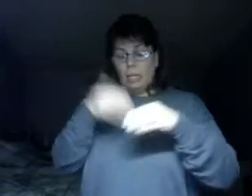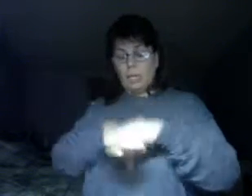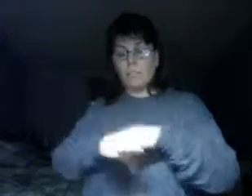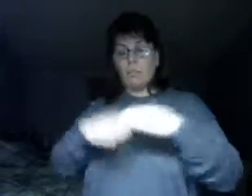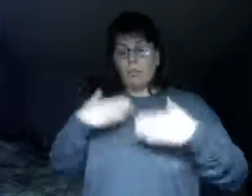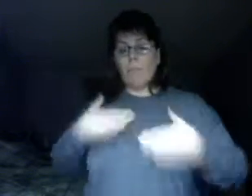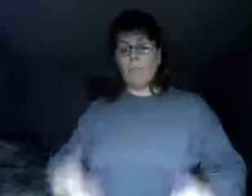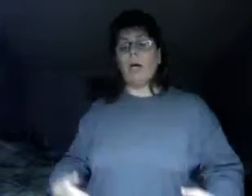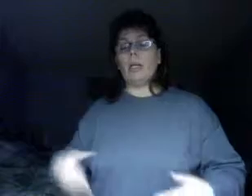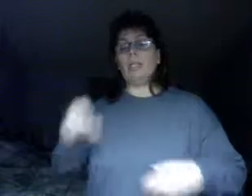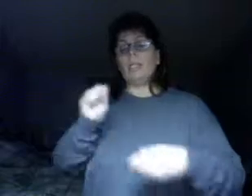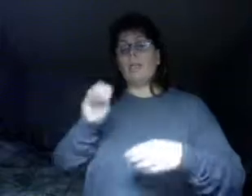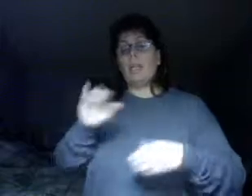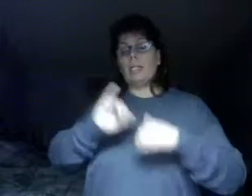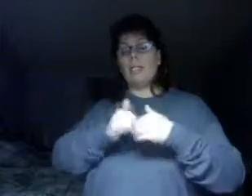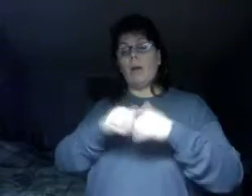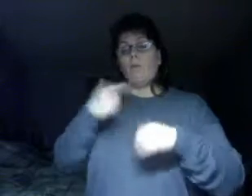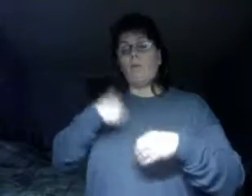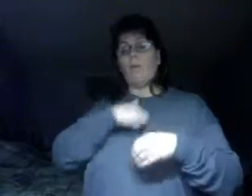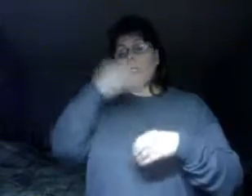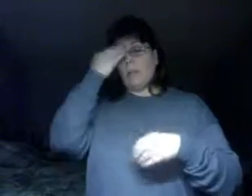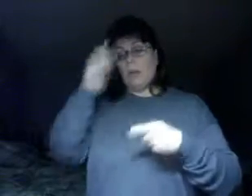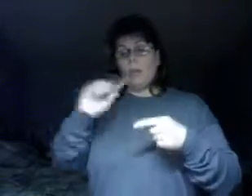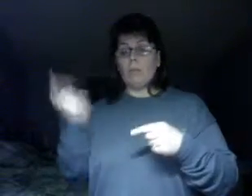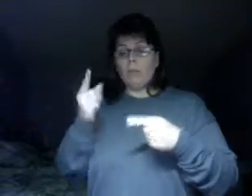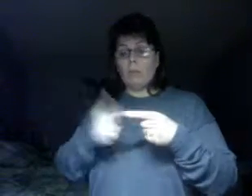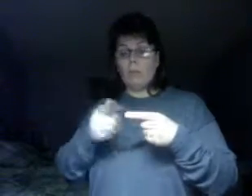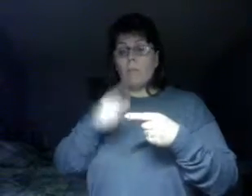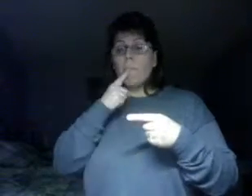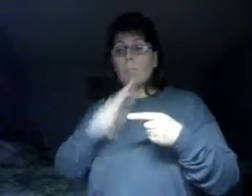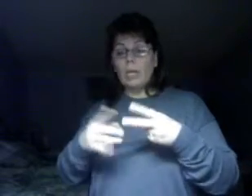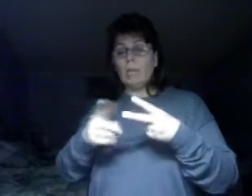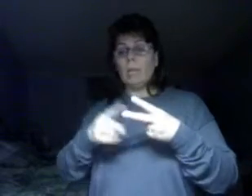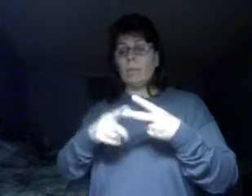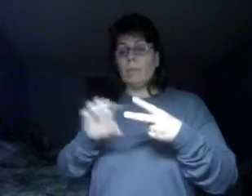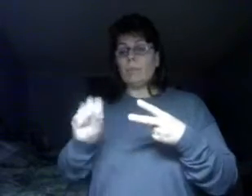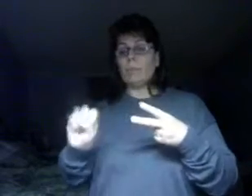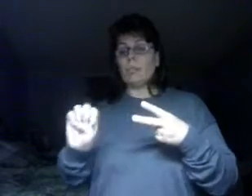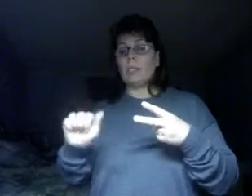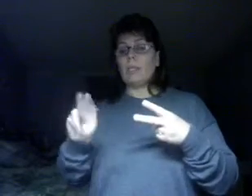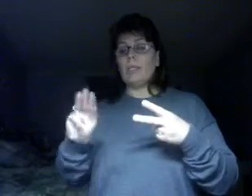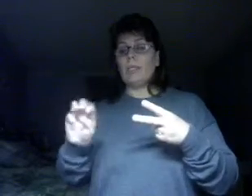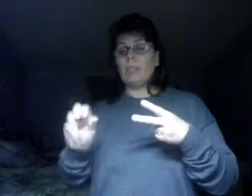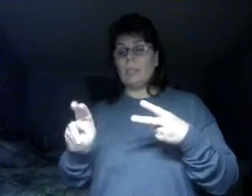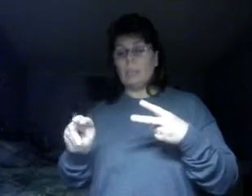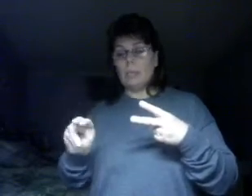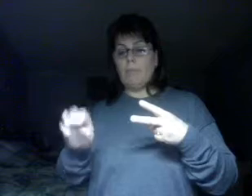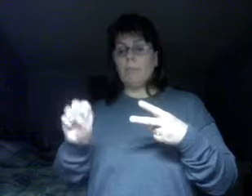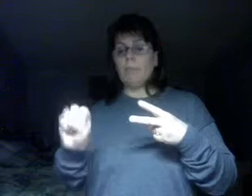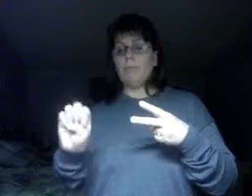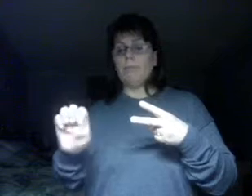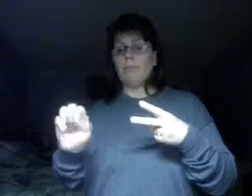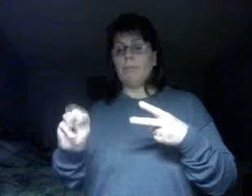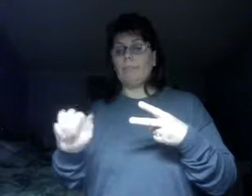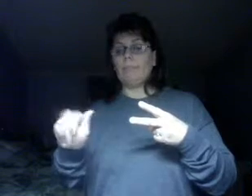blood, semen, vaginal fluid, and breast milk can transmit HIV. Anyone can